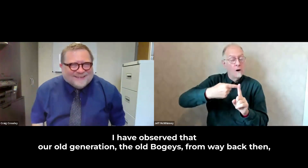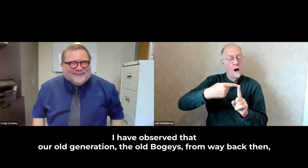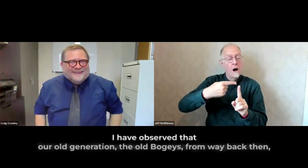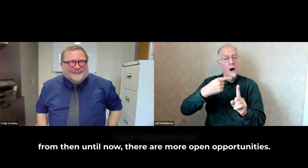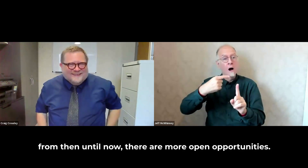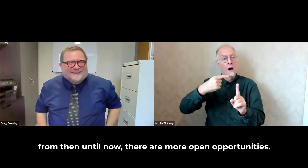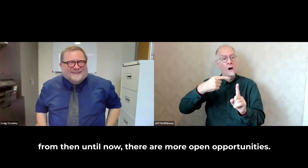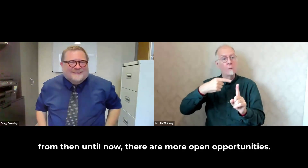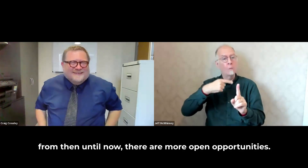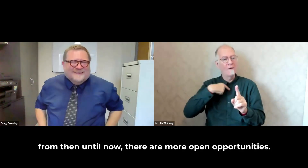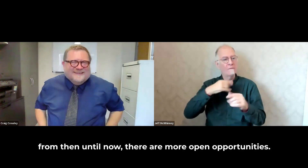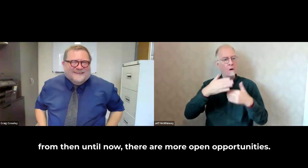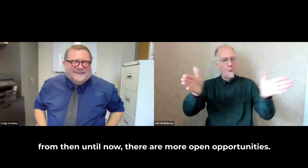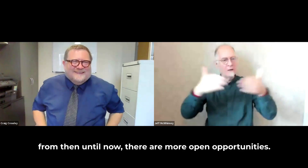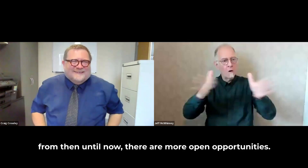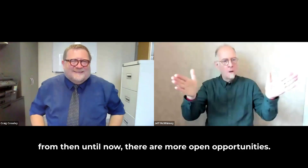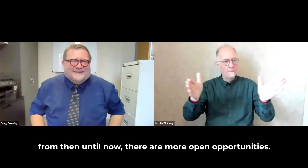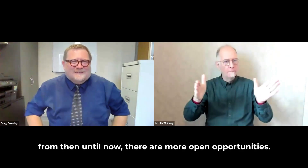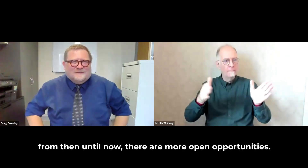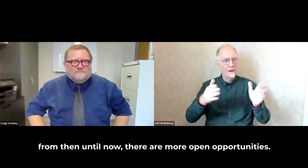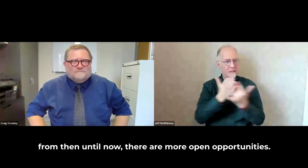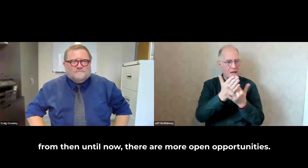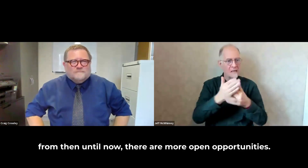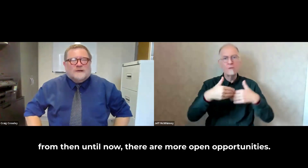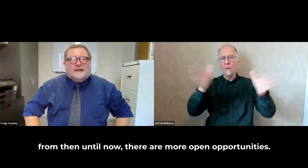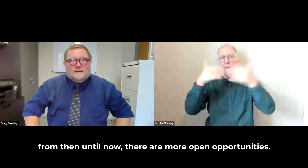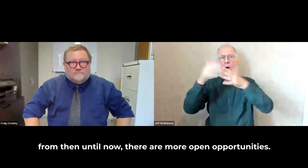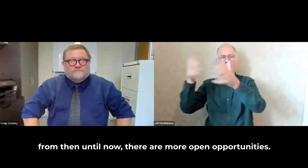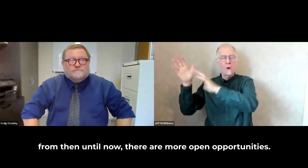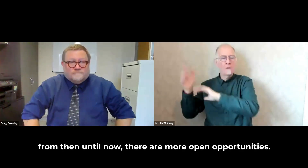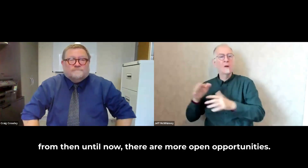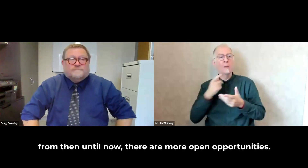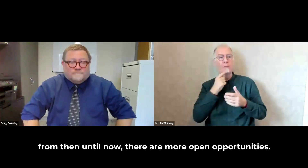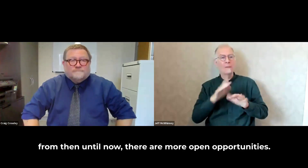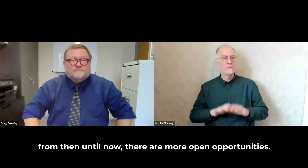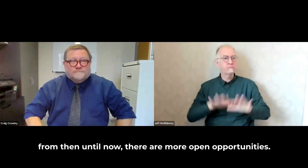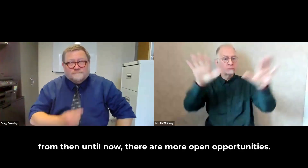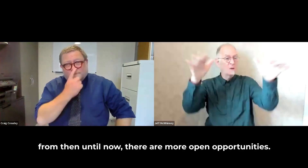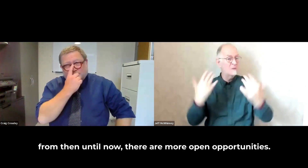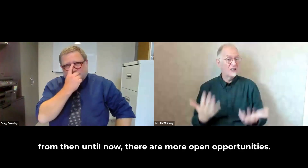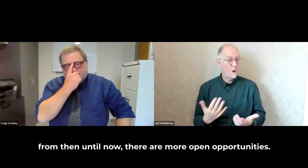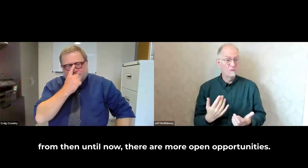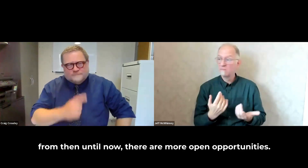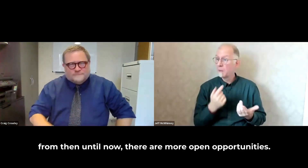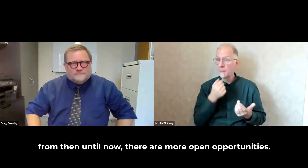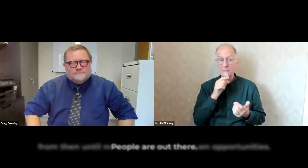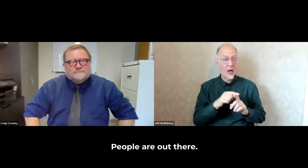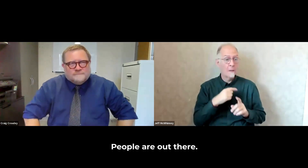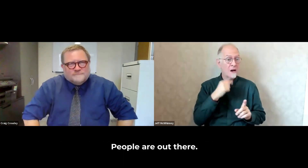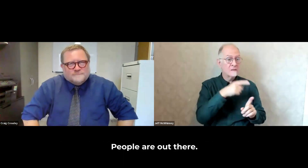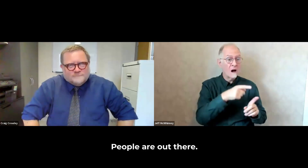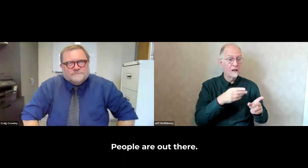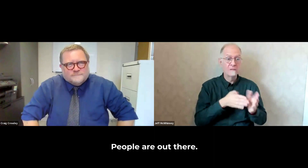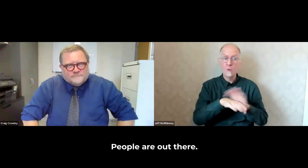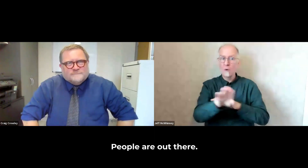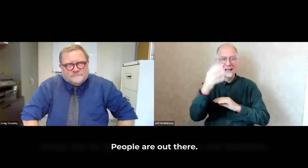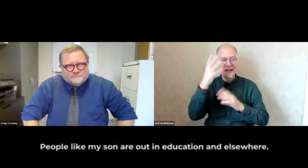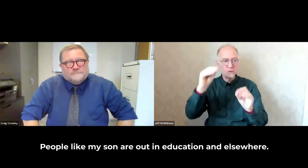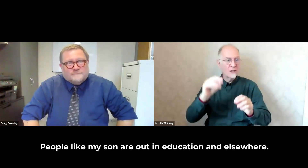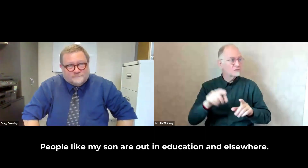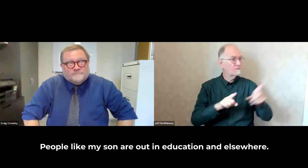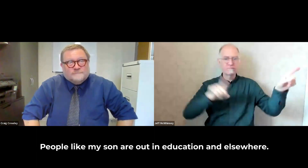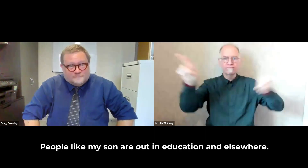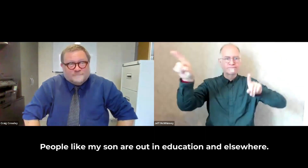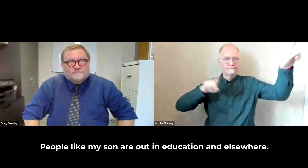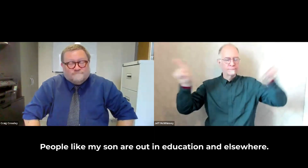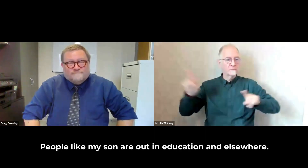then, from then until now, there are more open opportunities. People are out there.